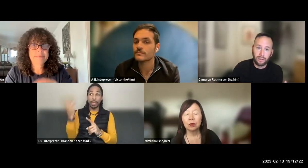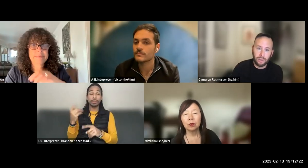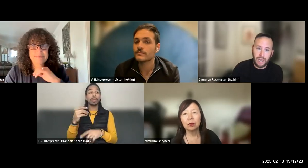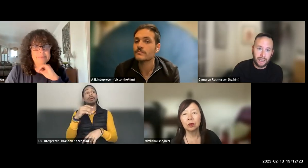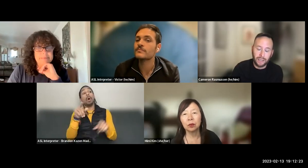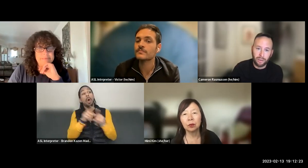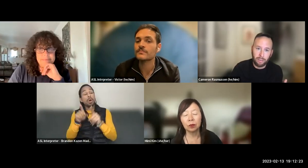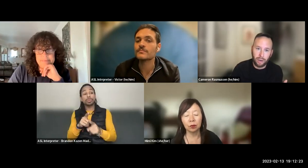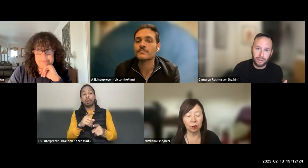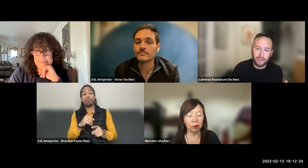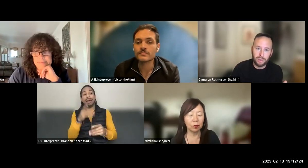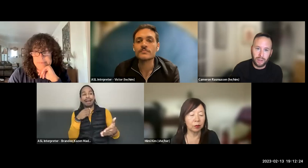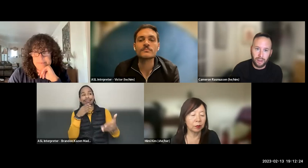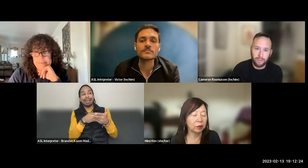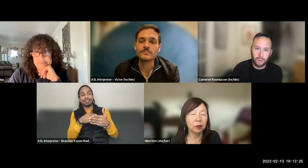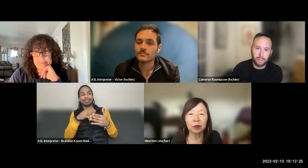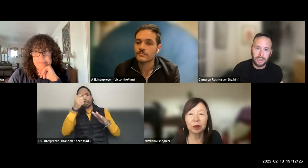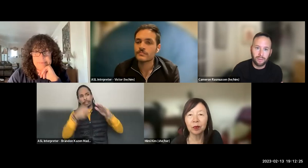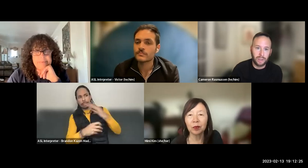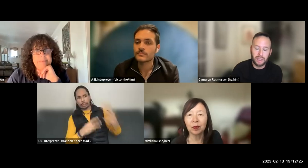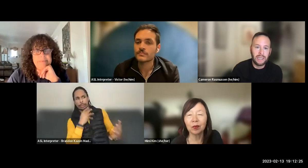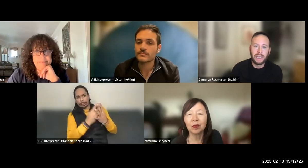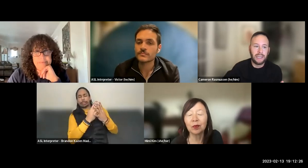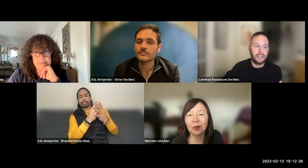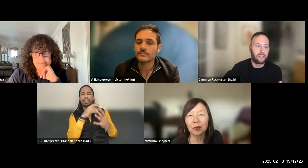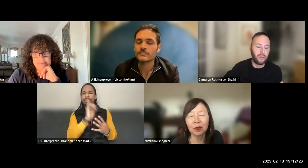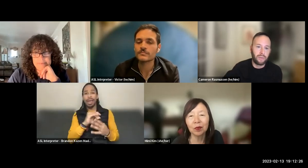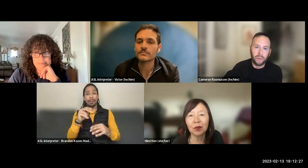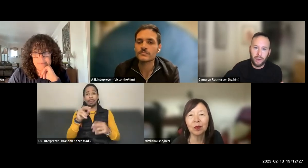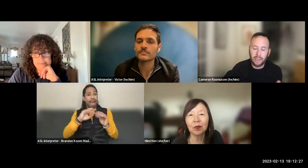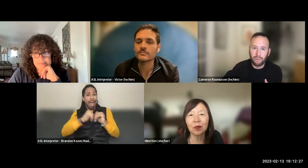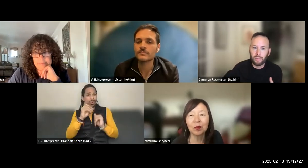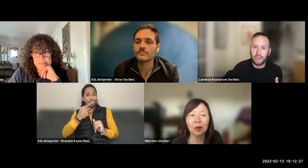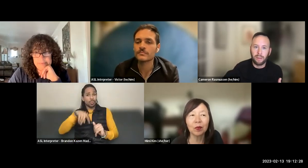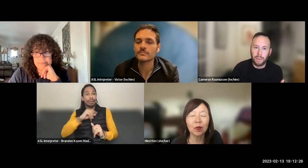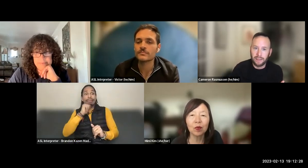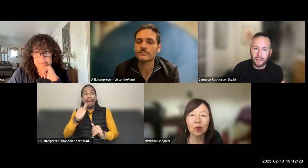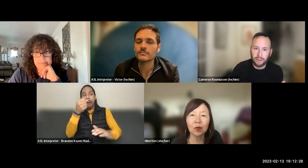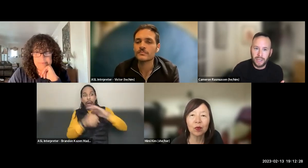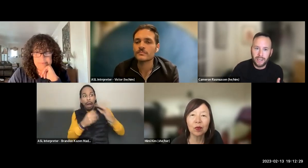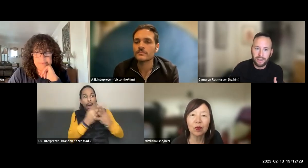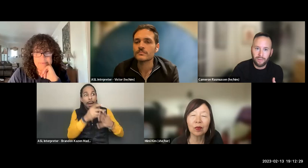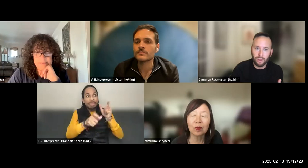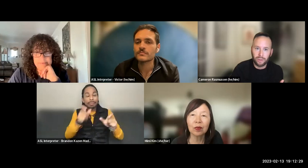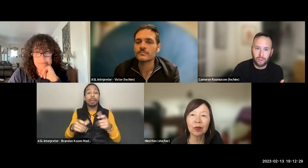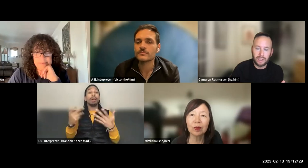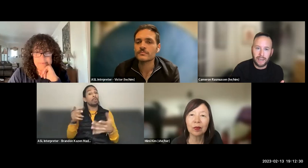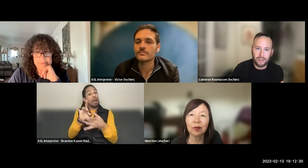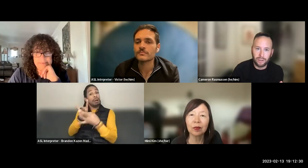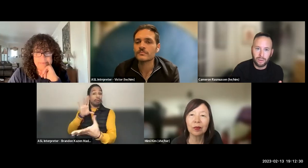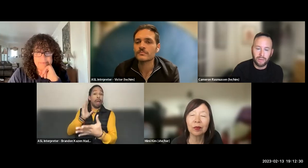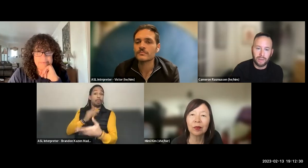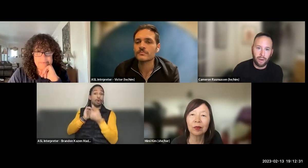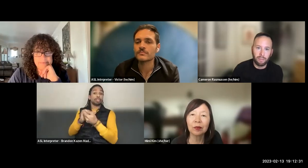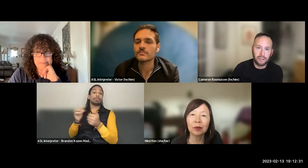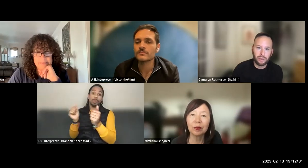think includes ending direct partnerships with law enforcement, which is sort of low-hanging fruit, but an immense undertaking for social work to actually